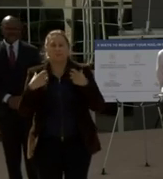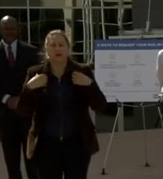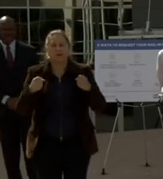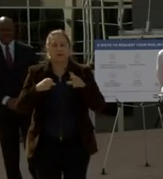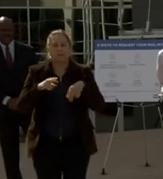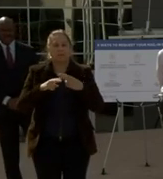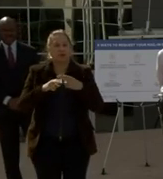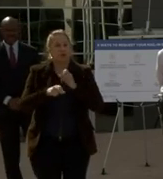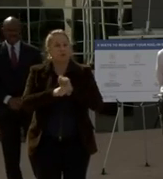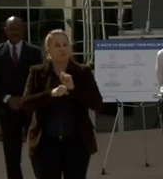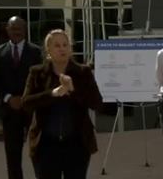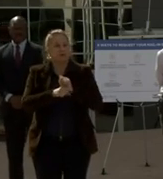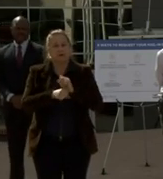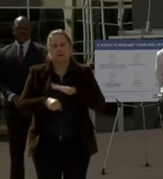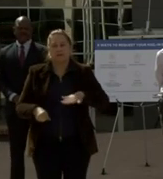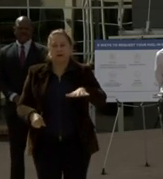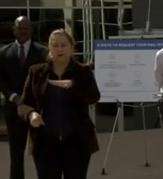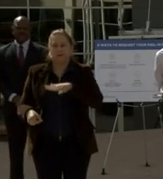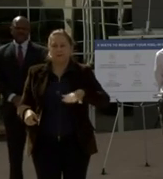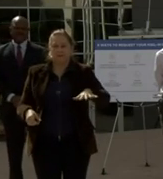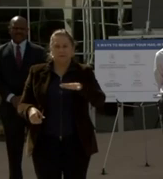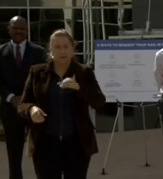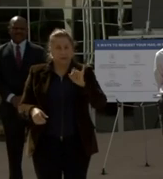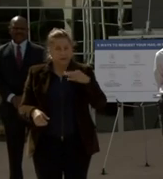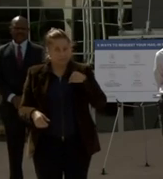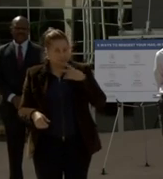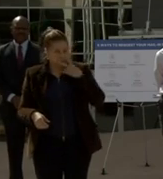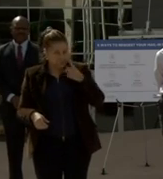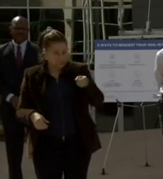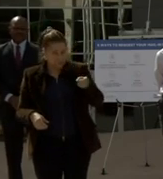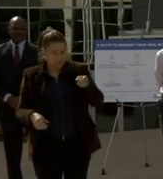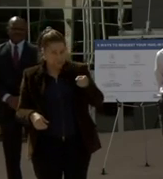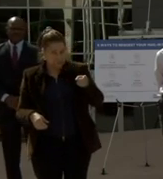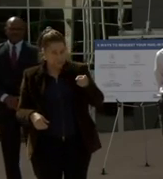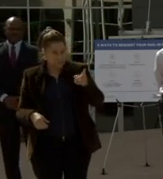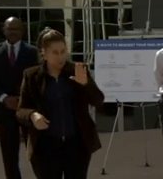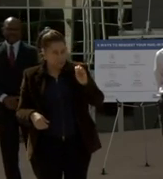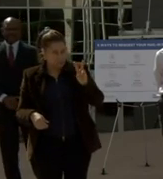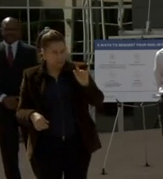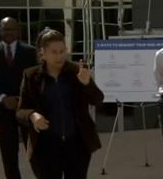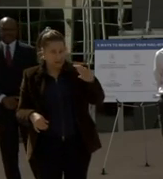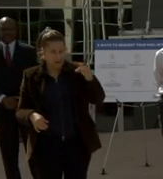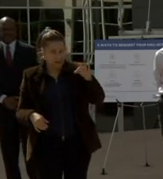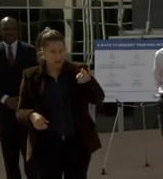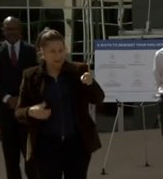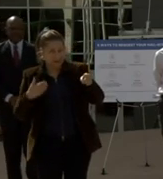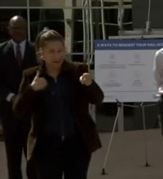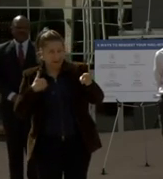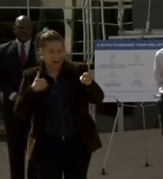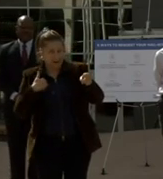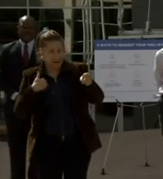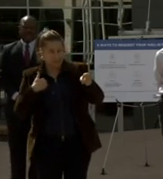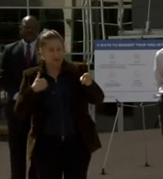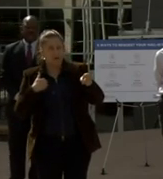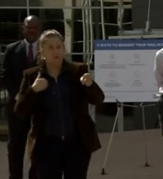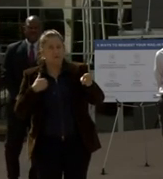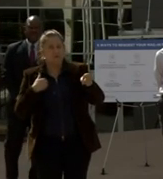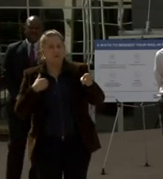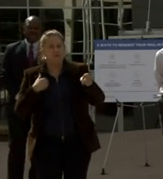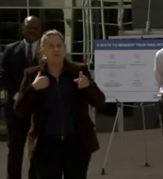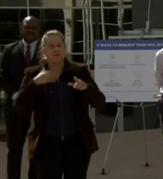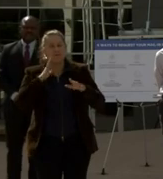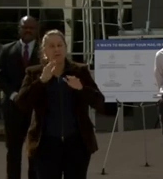we find a COVID positive person, and we are engaging that process right now to notify staff